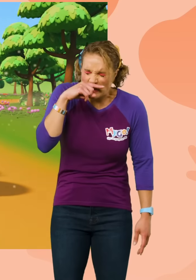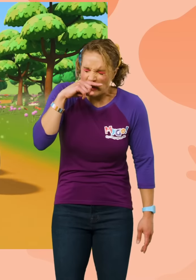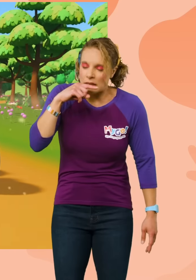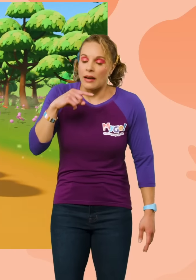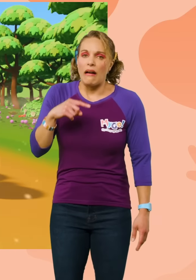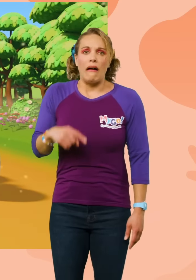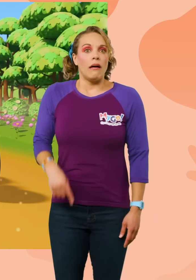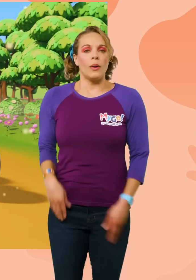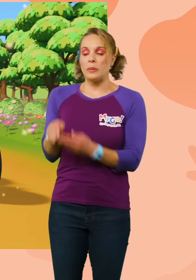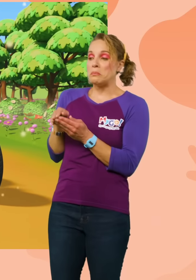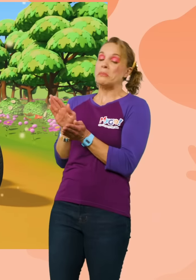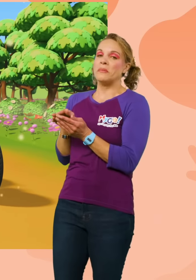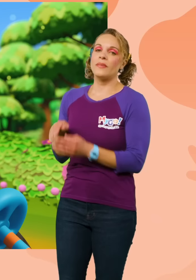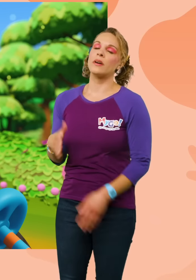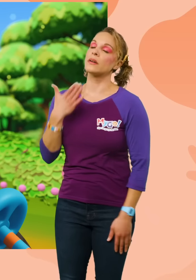Achoo!